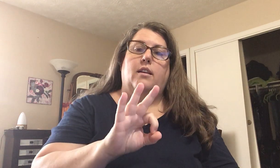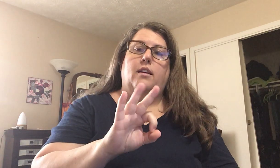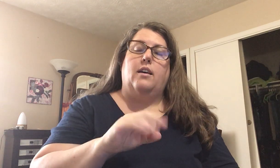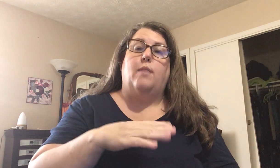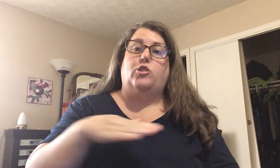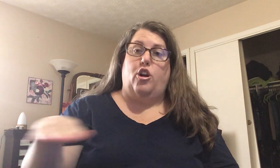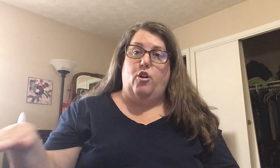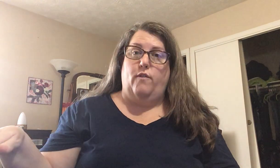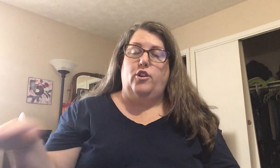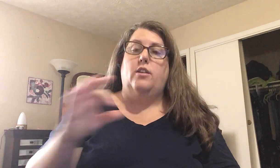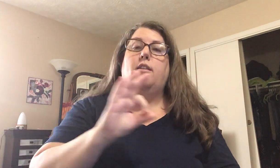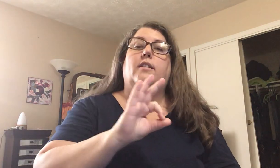I'm starting over.